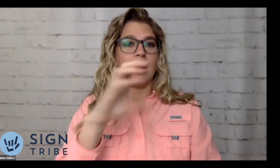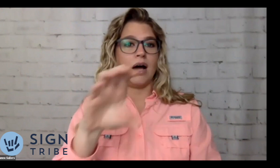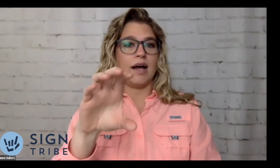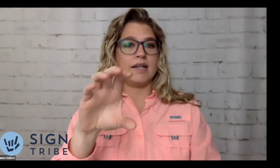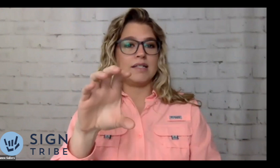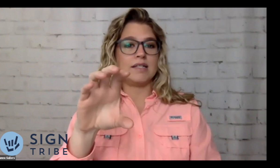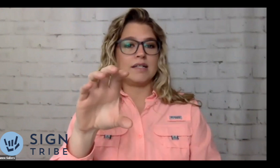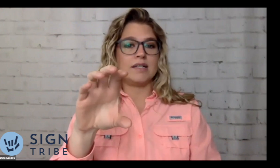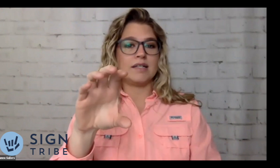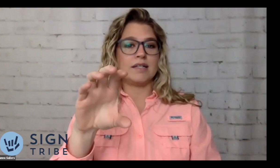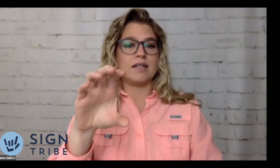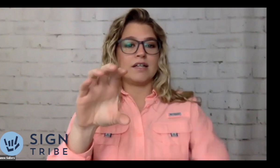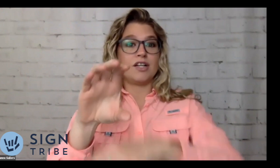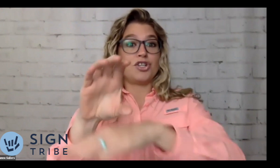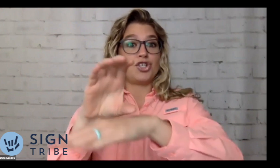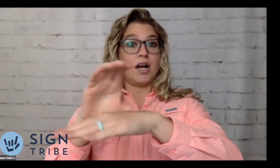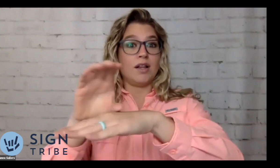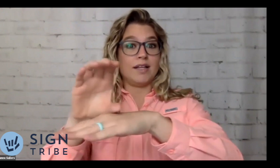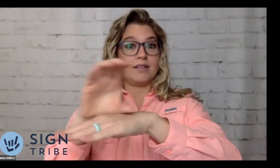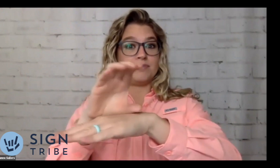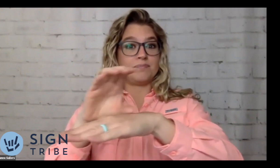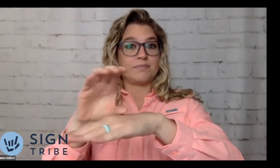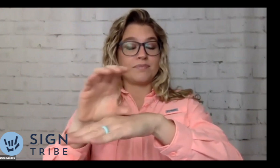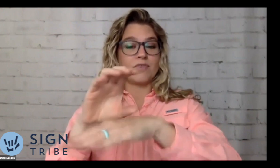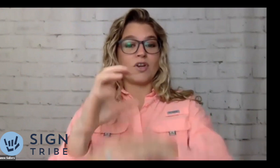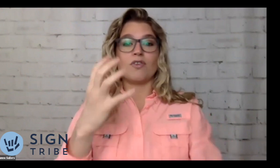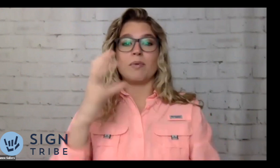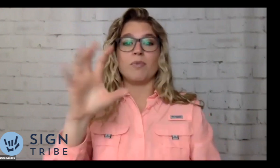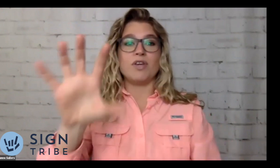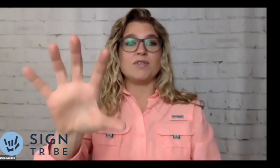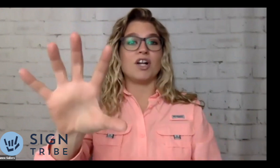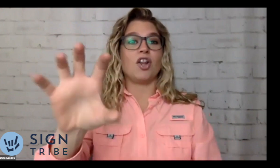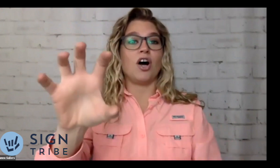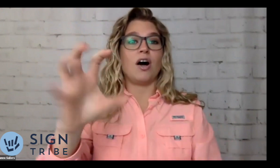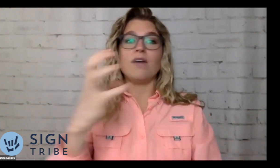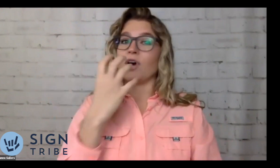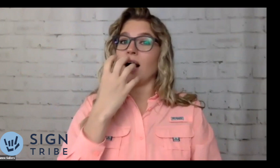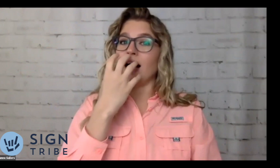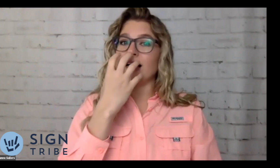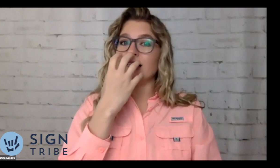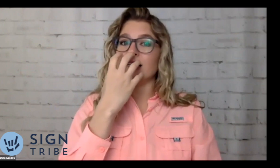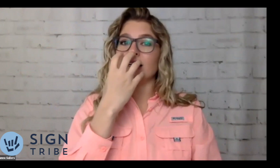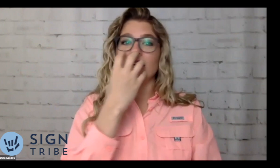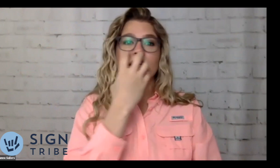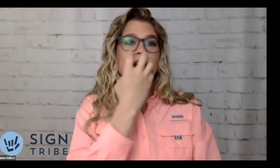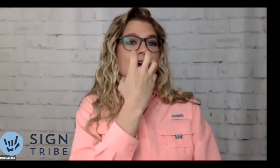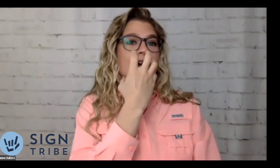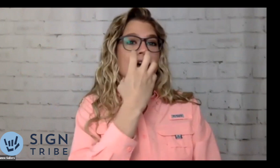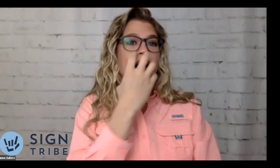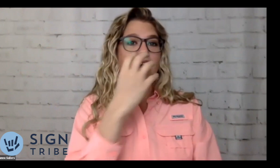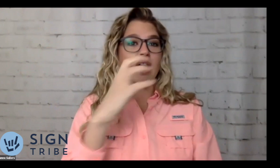Hot chocolate. Remember, use a claw for hot. Hot